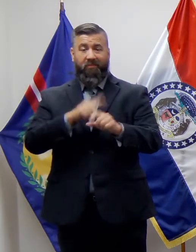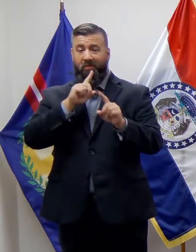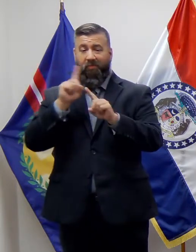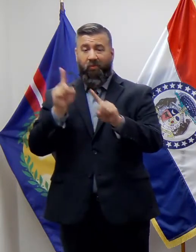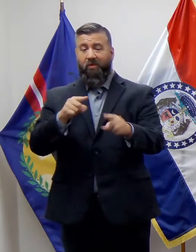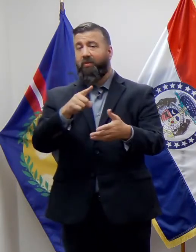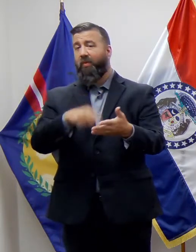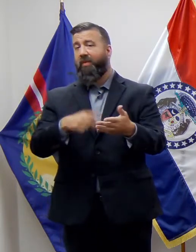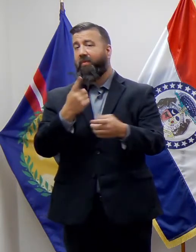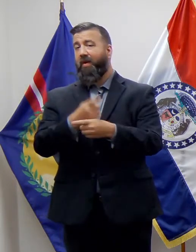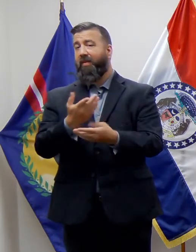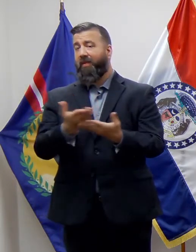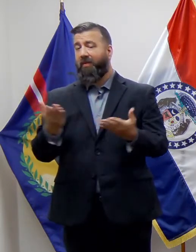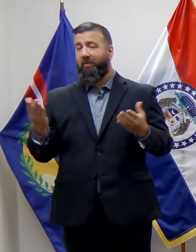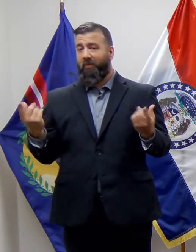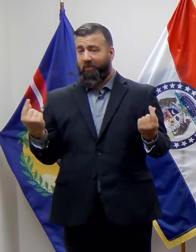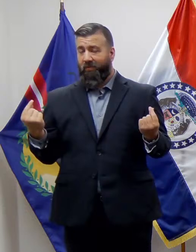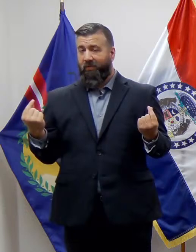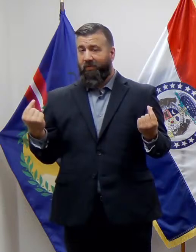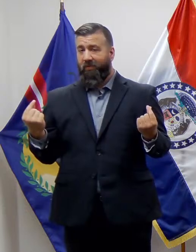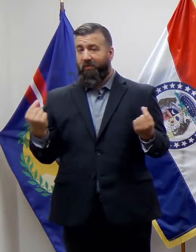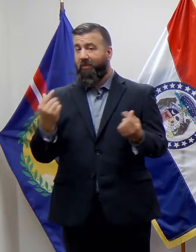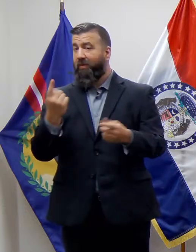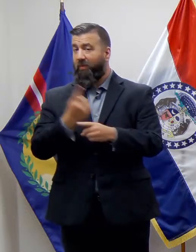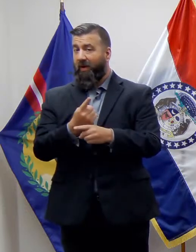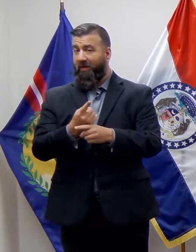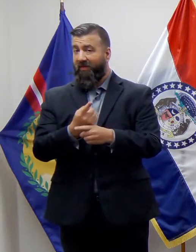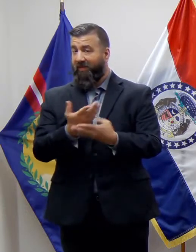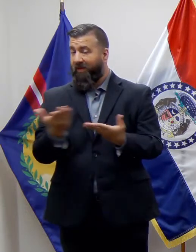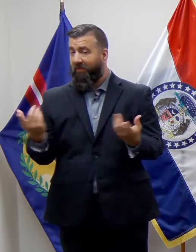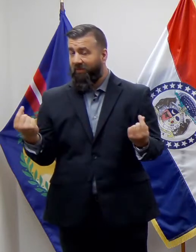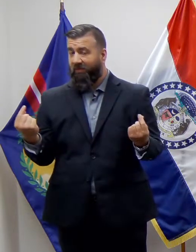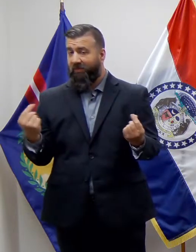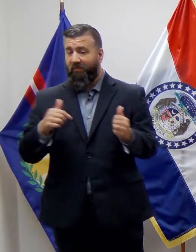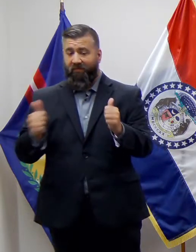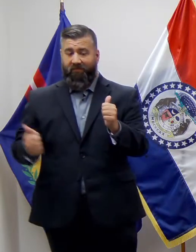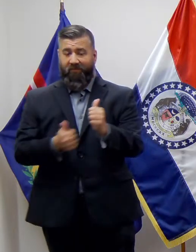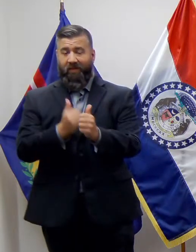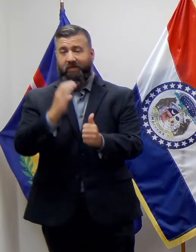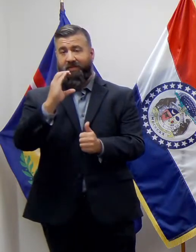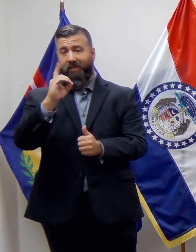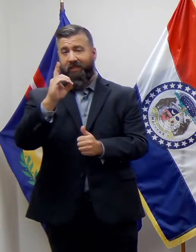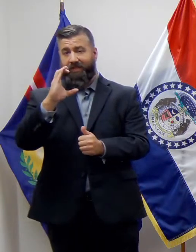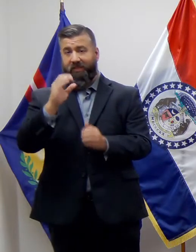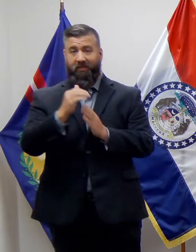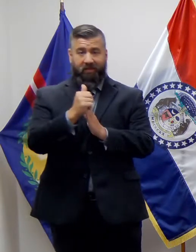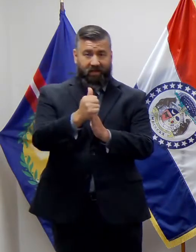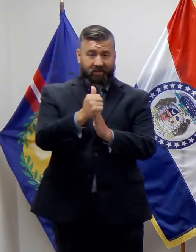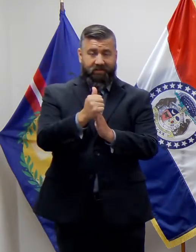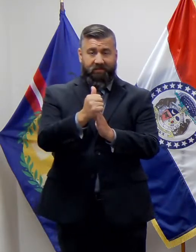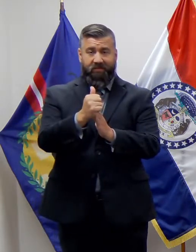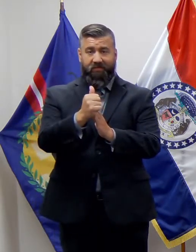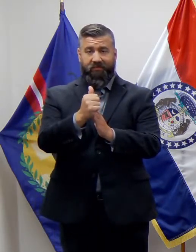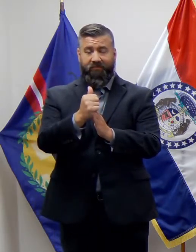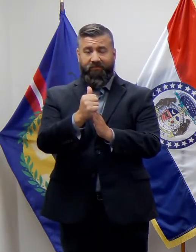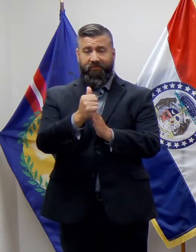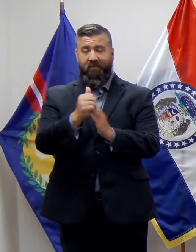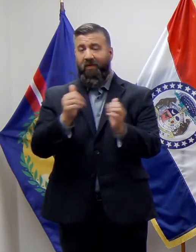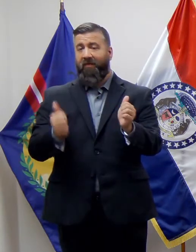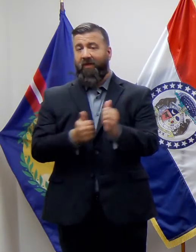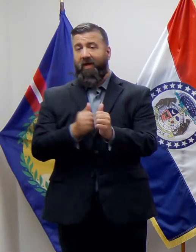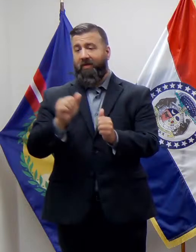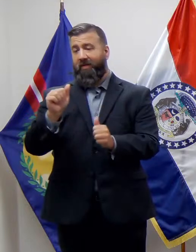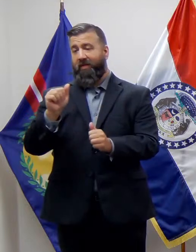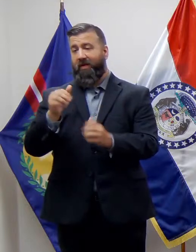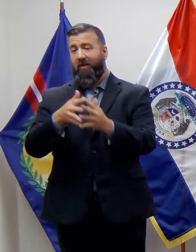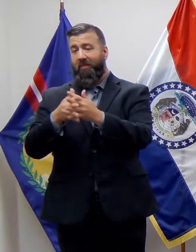thing to do is. And the right thing to do is to follow the CDC guidance, follow the guidance of the American Academy of Pediatrics so we can